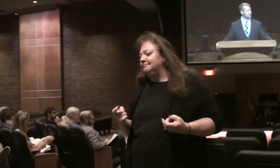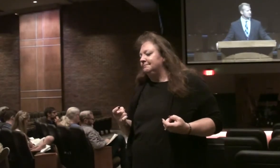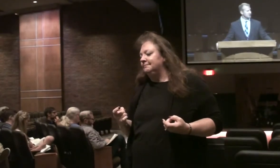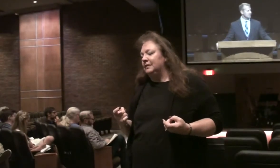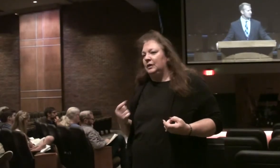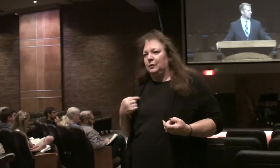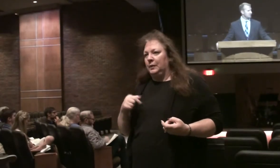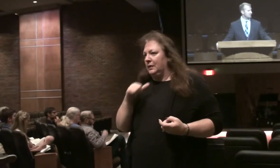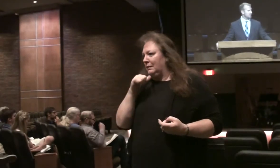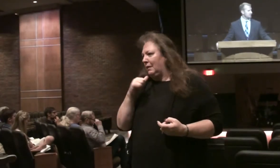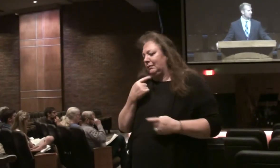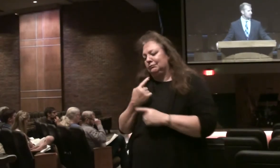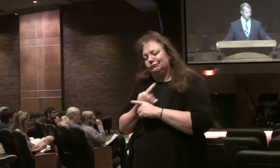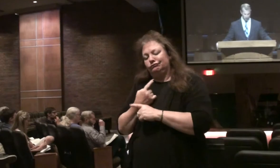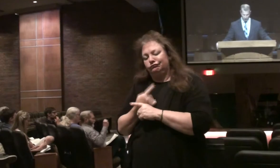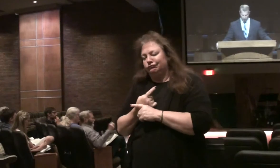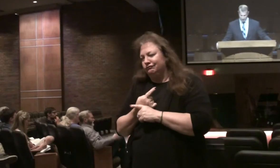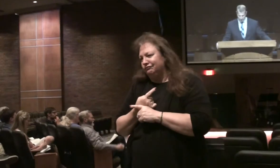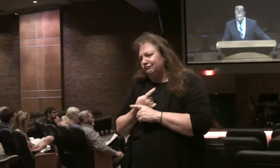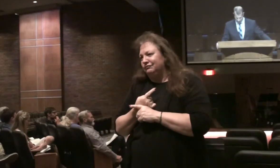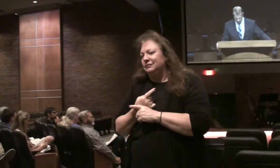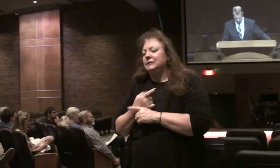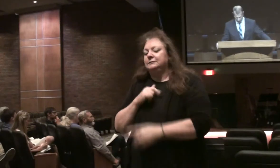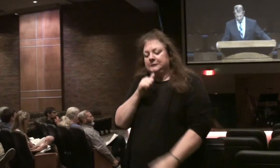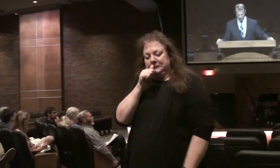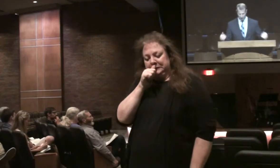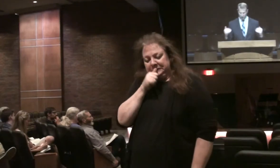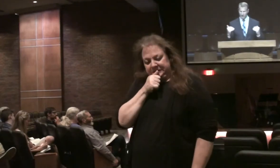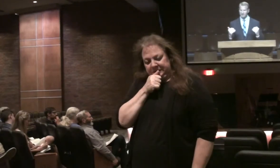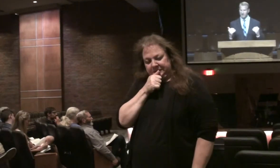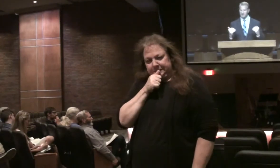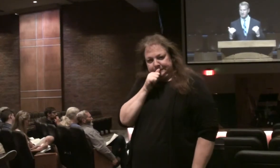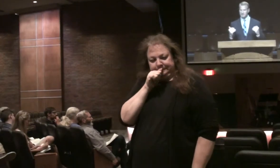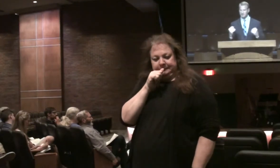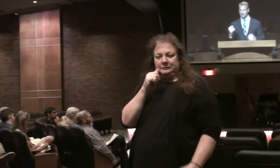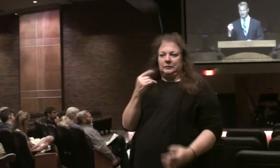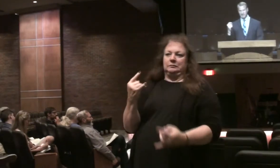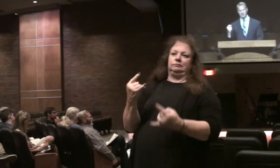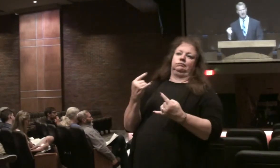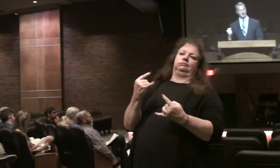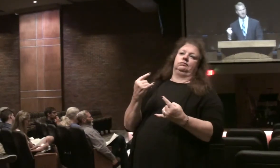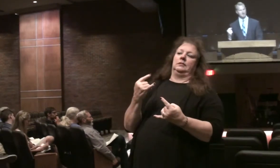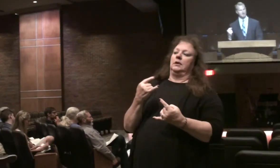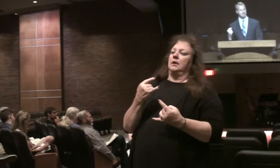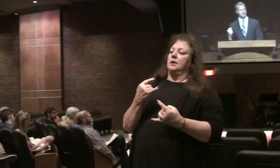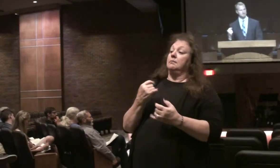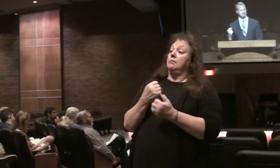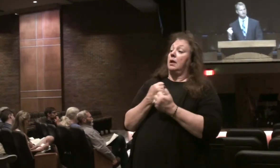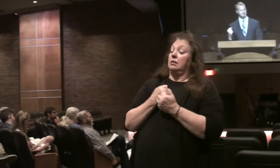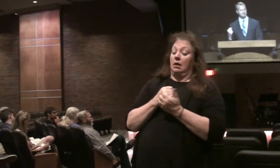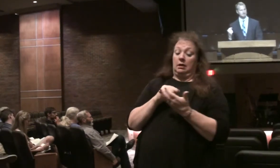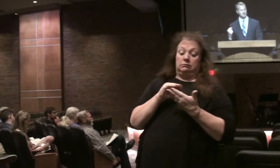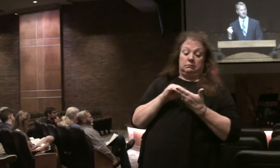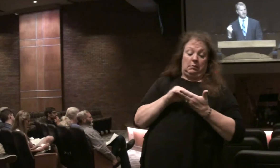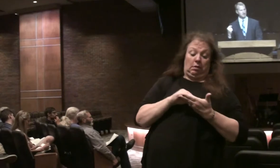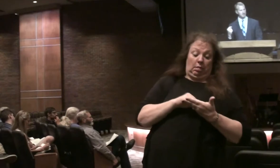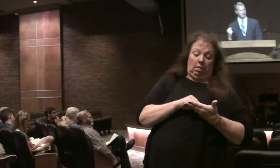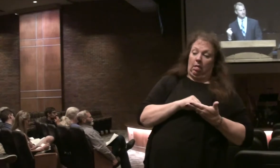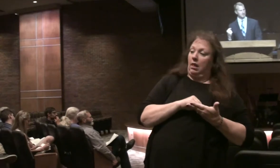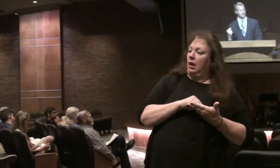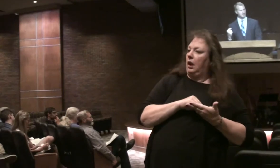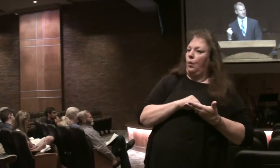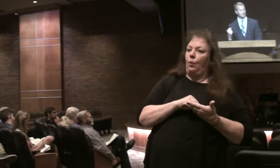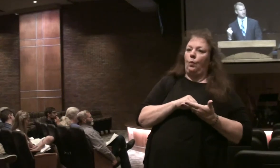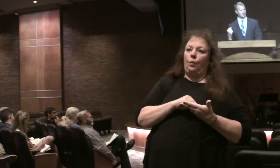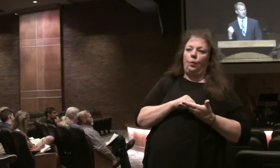not as we should. We will suffer wrong. But what love does is it keeps track of it. It doesn't keep a